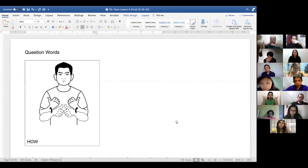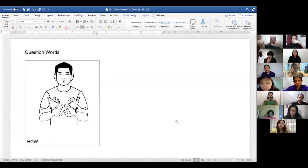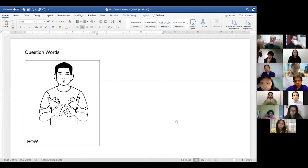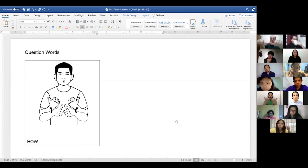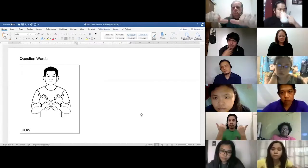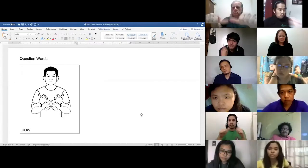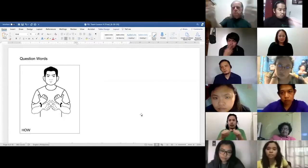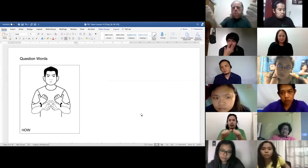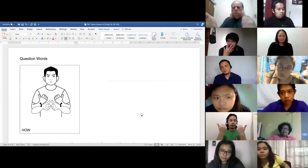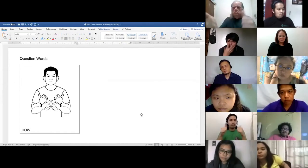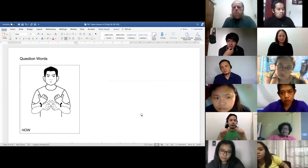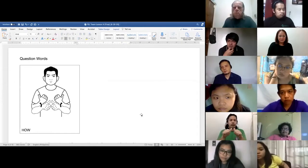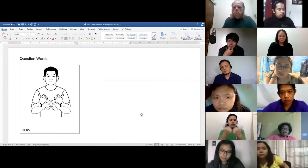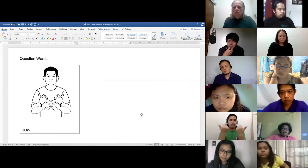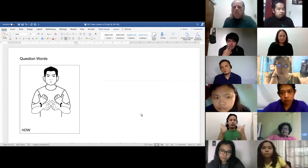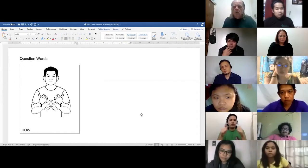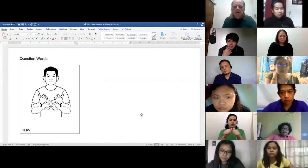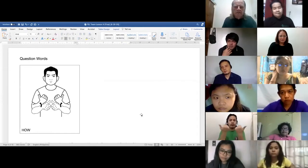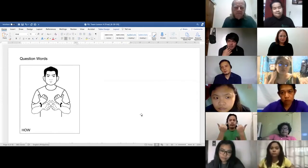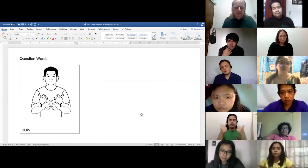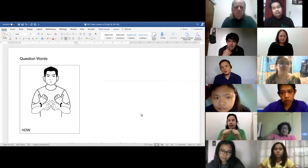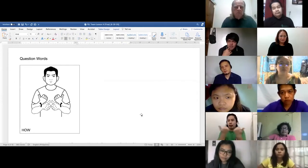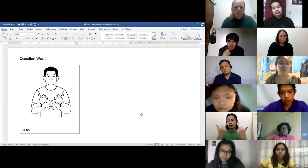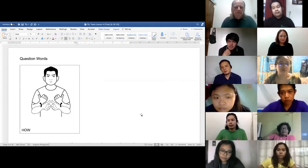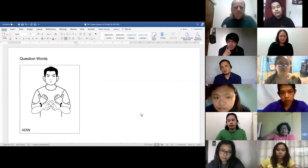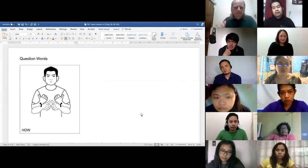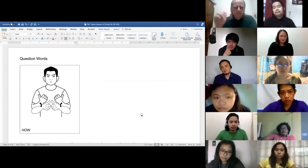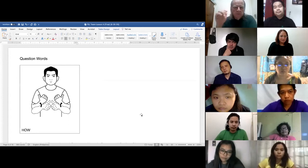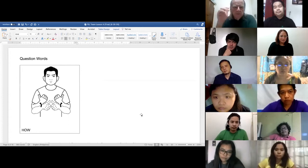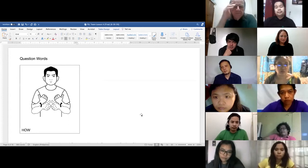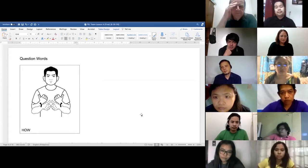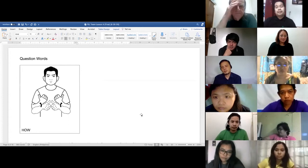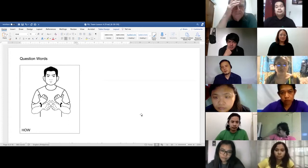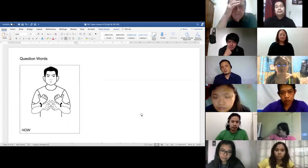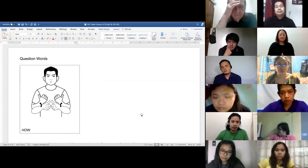How? Okay. Okay. How? Good.